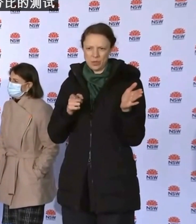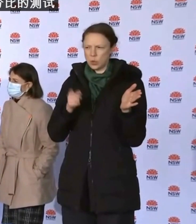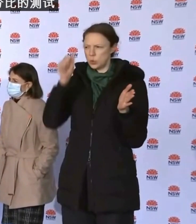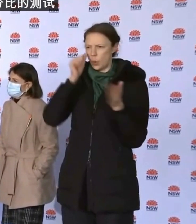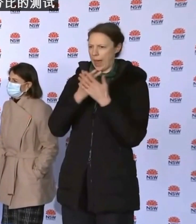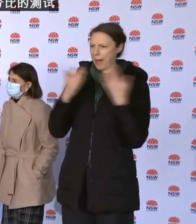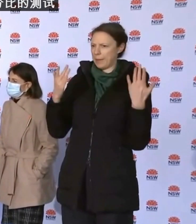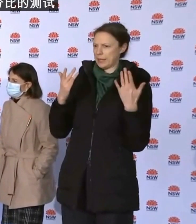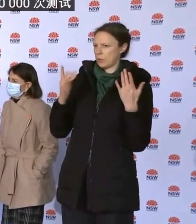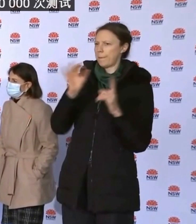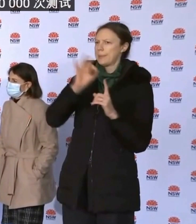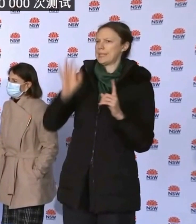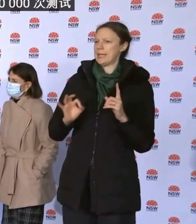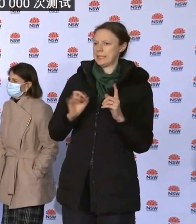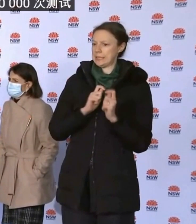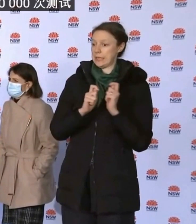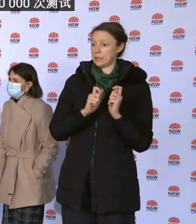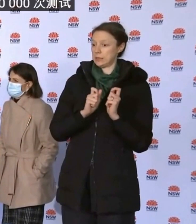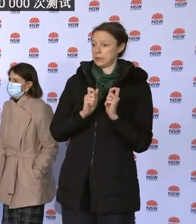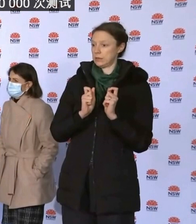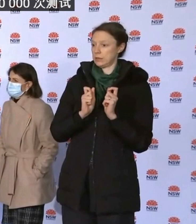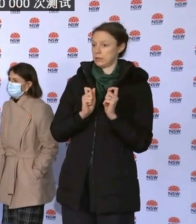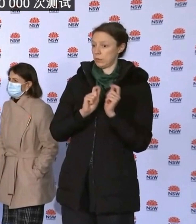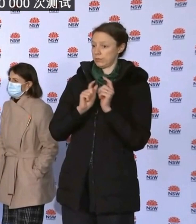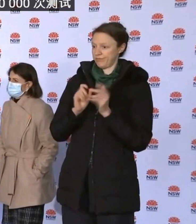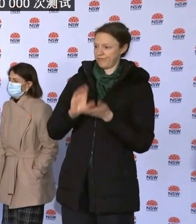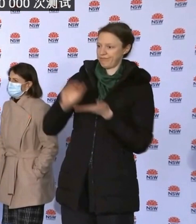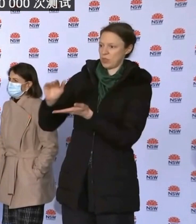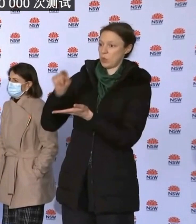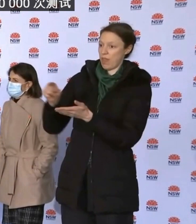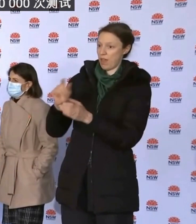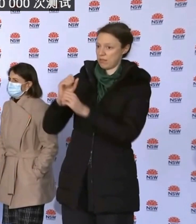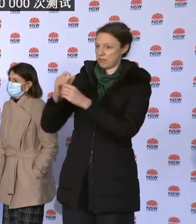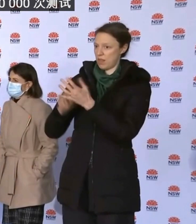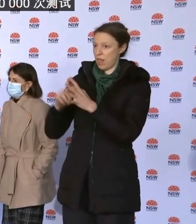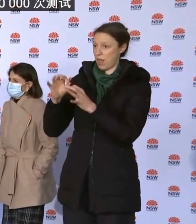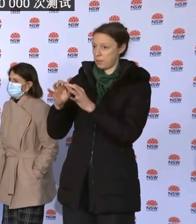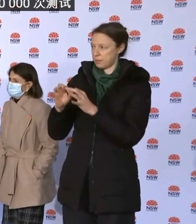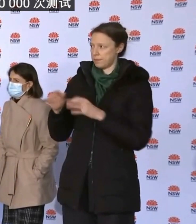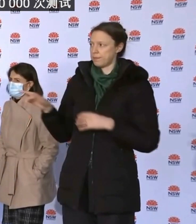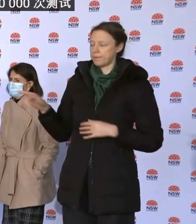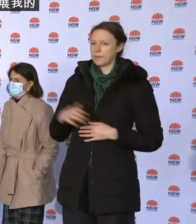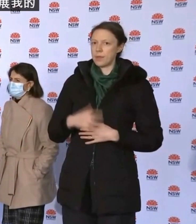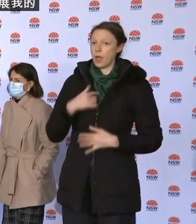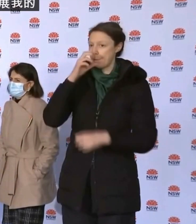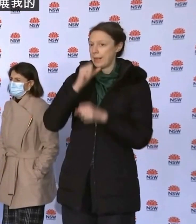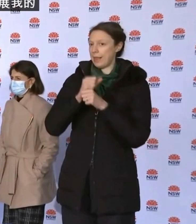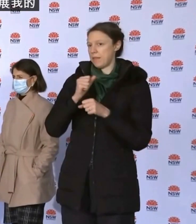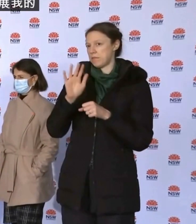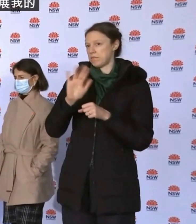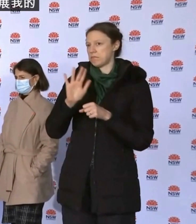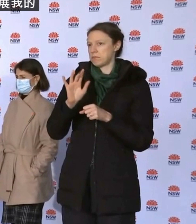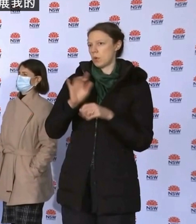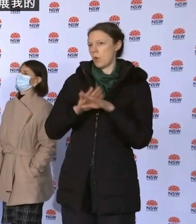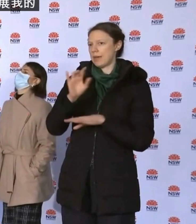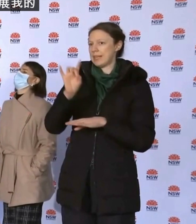lab? I understand that it probably in excess of about 10,000 tests go to that lab.